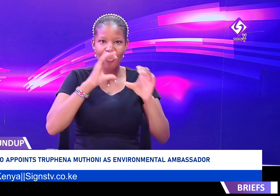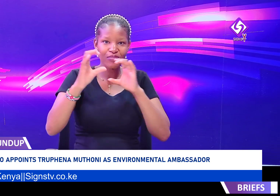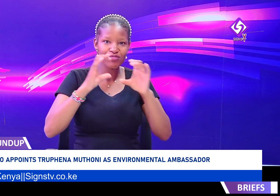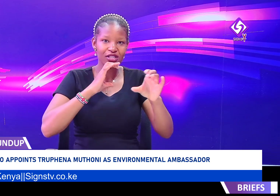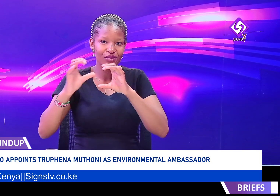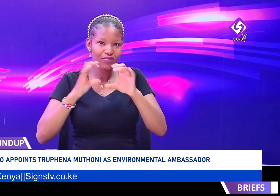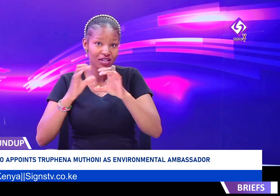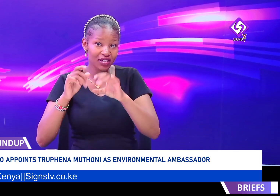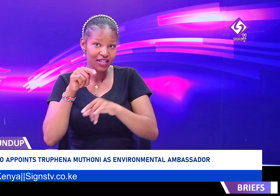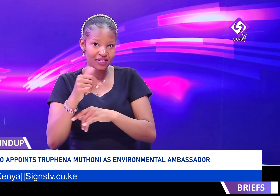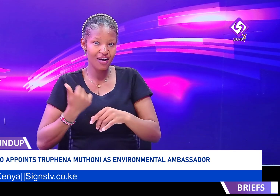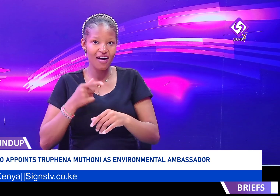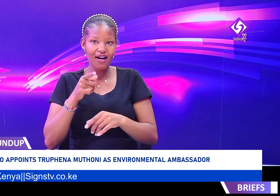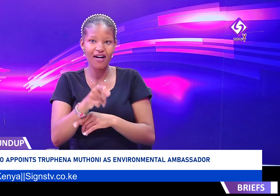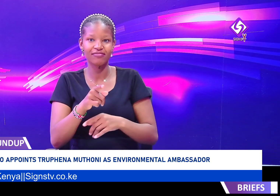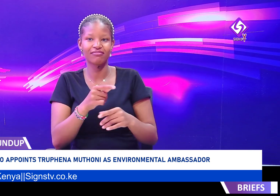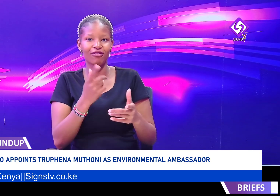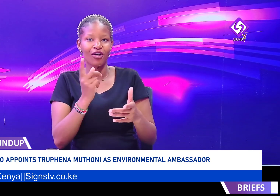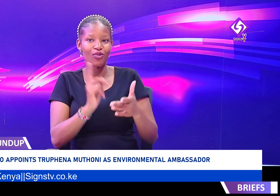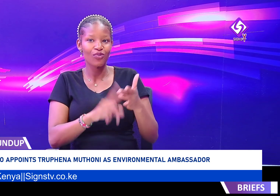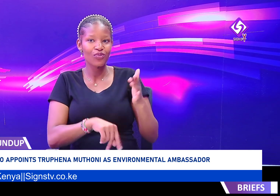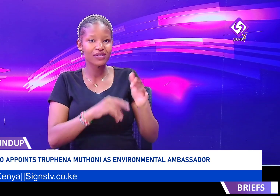commending her exceptional efforts in environmental conservation.